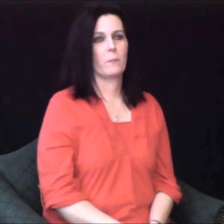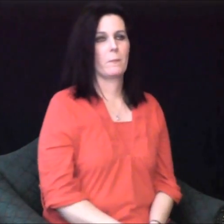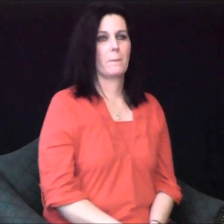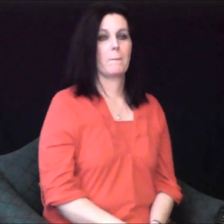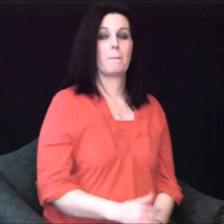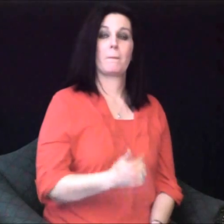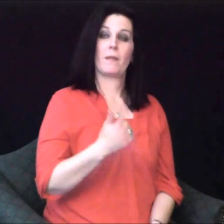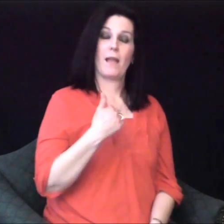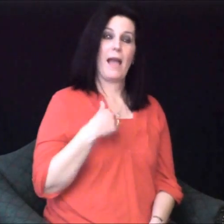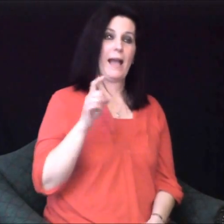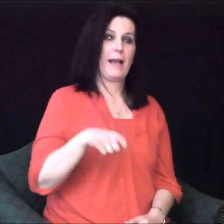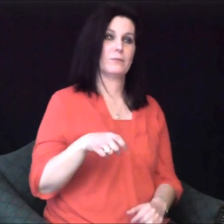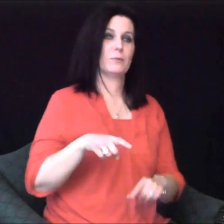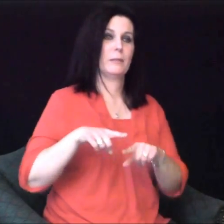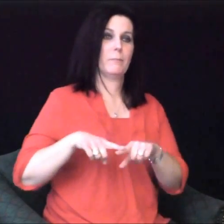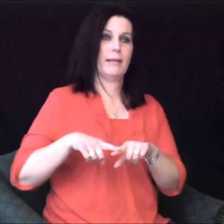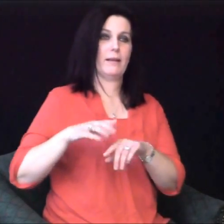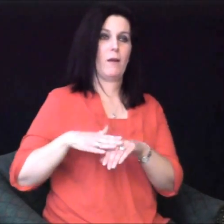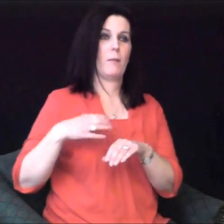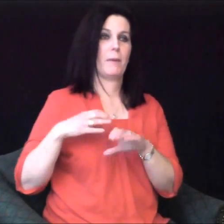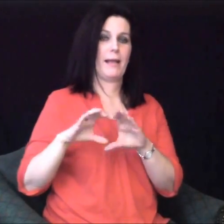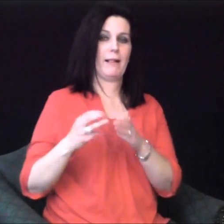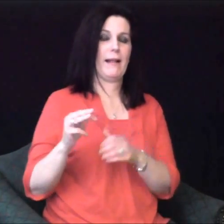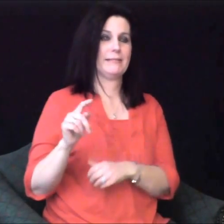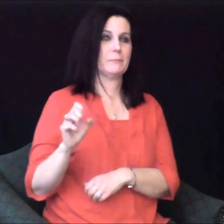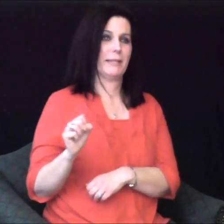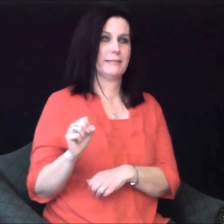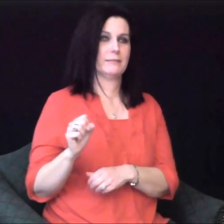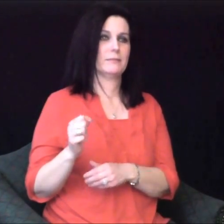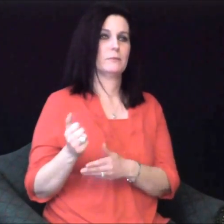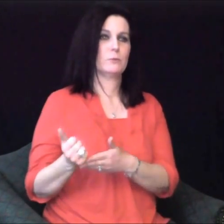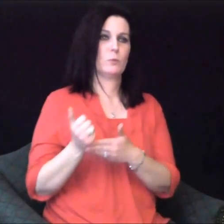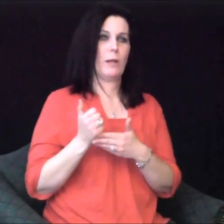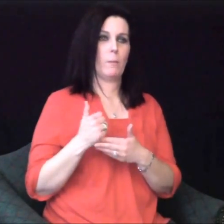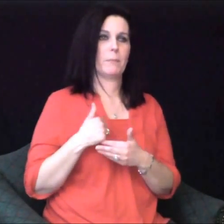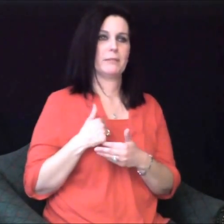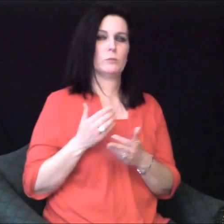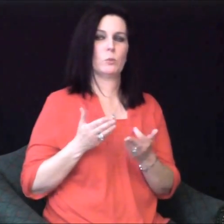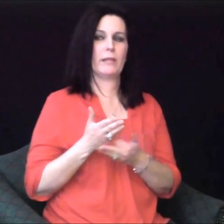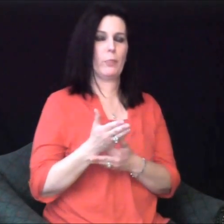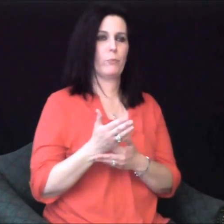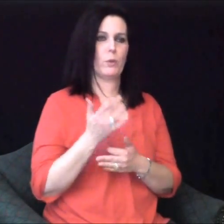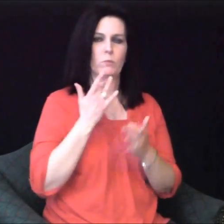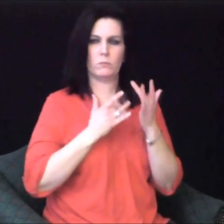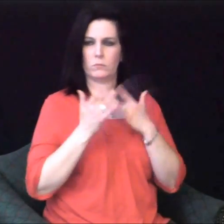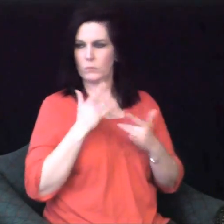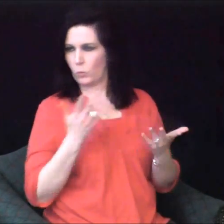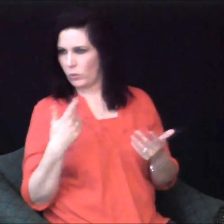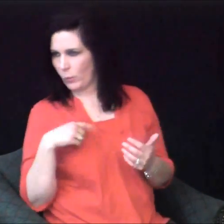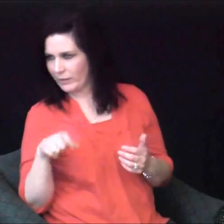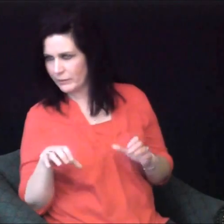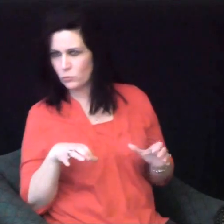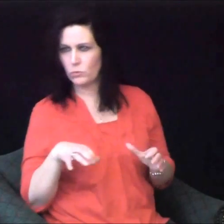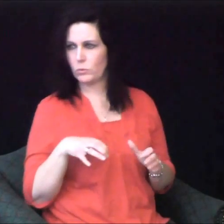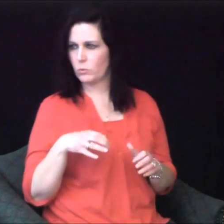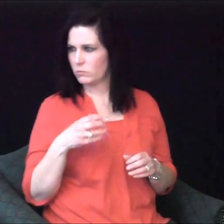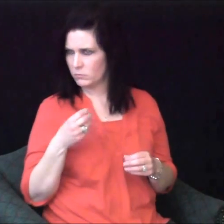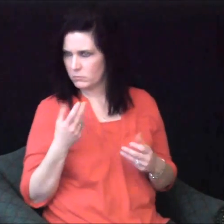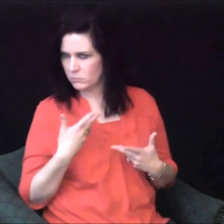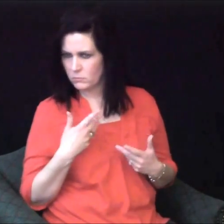there. I had to depend on my classmates to help me get through. Telling me what I